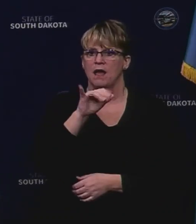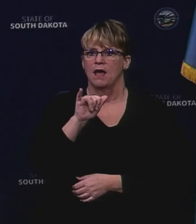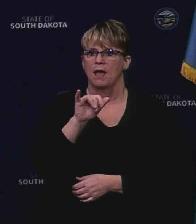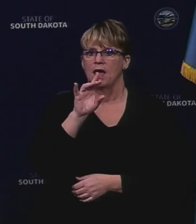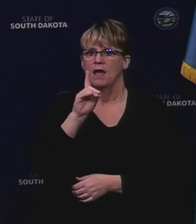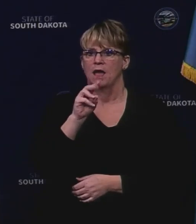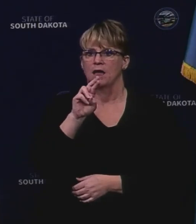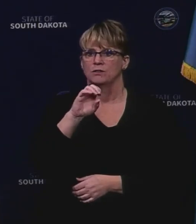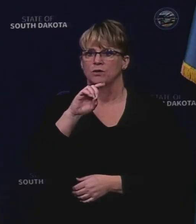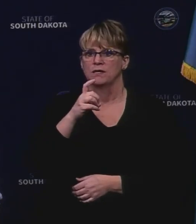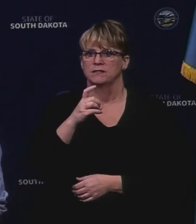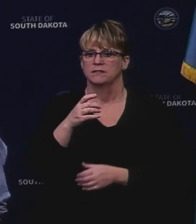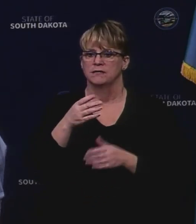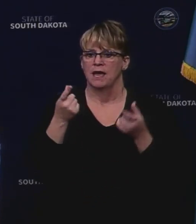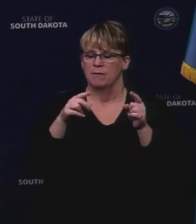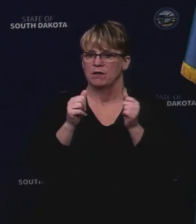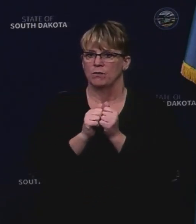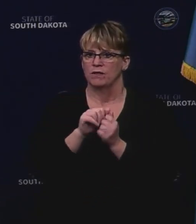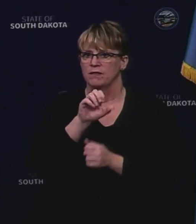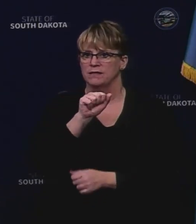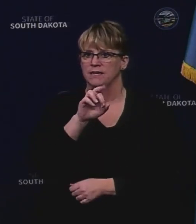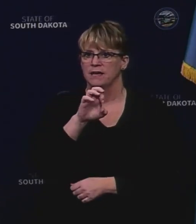trials are going with Sanford Health?